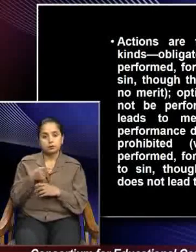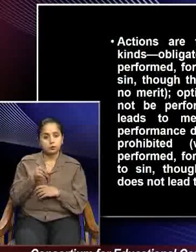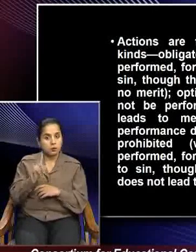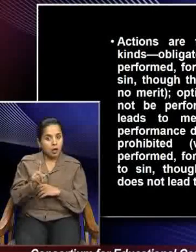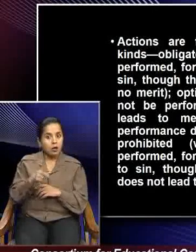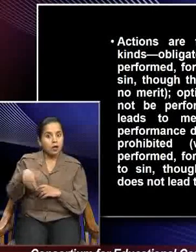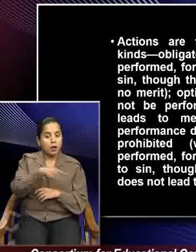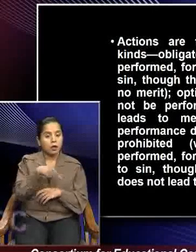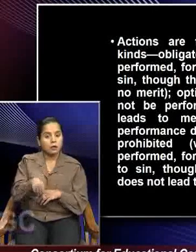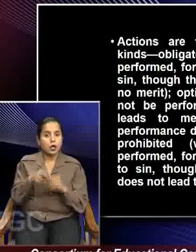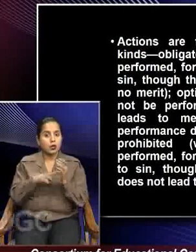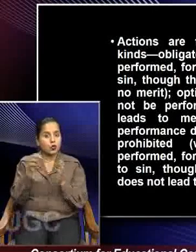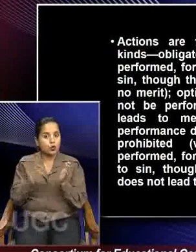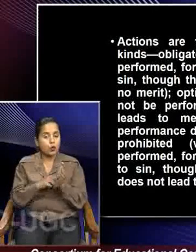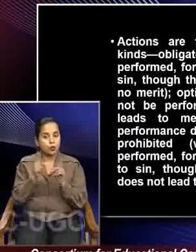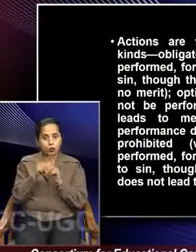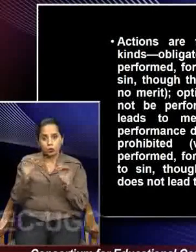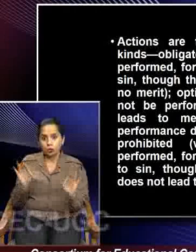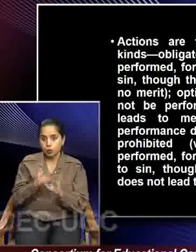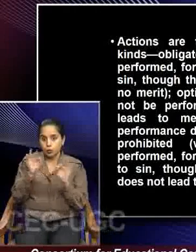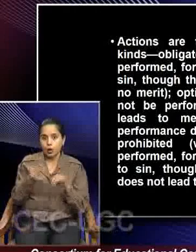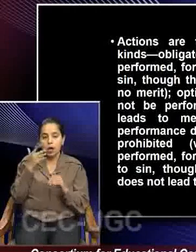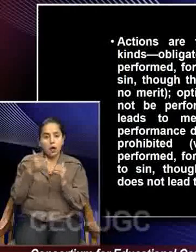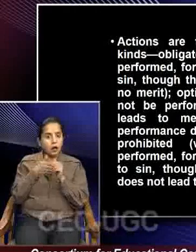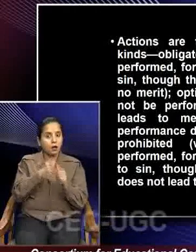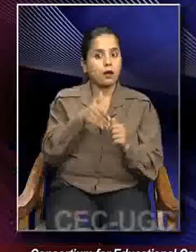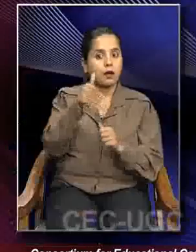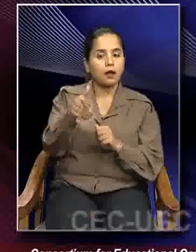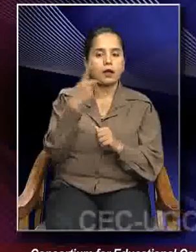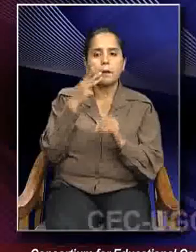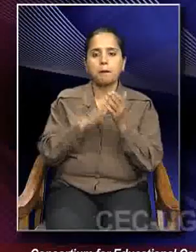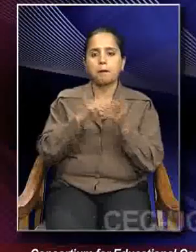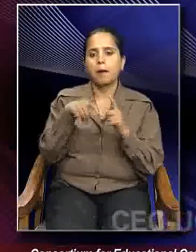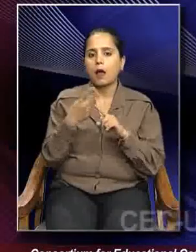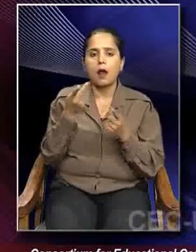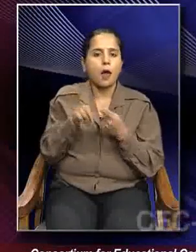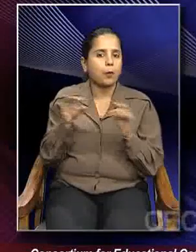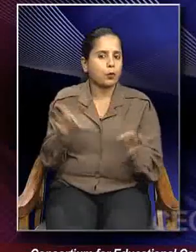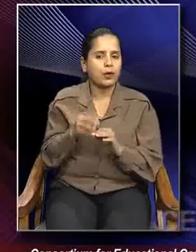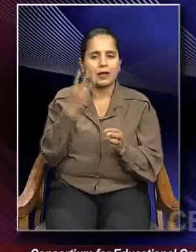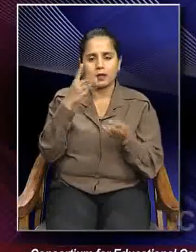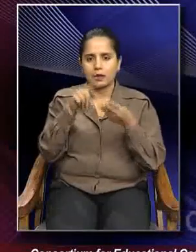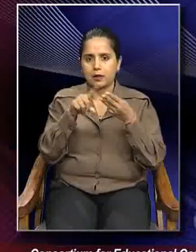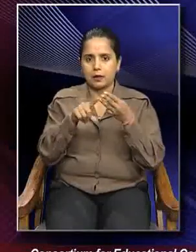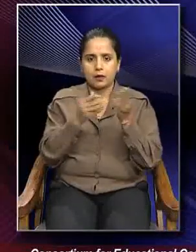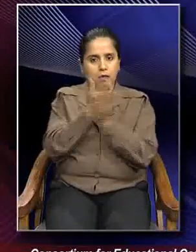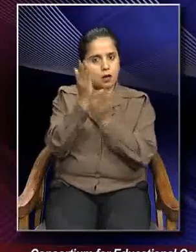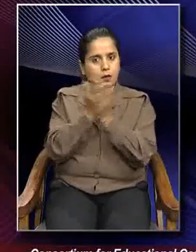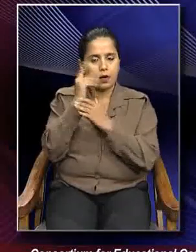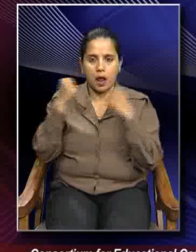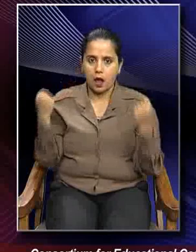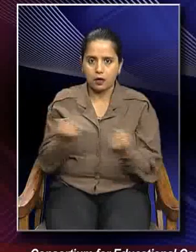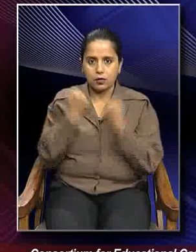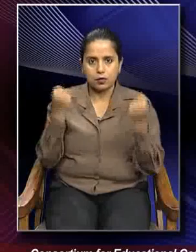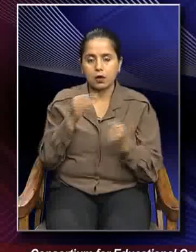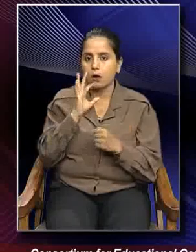their non-performance does not lead to merit. So these are the three types of actions that are